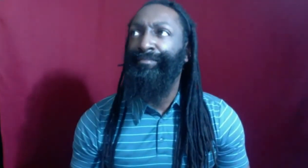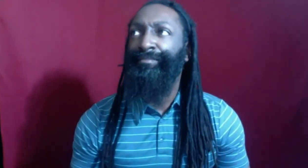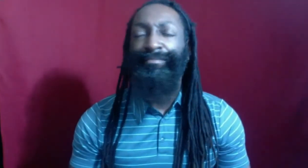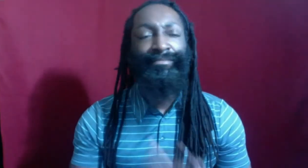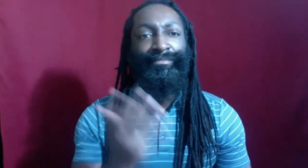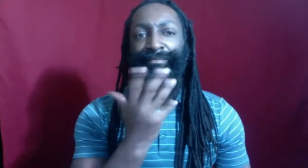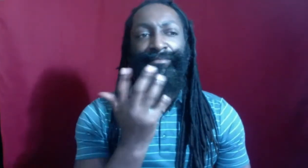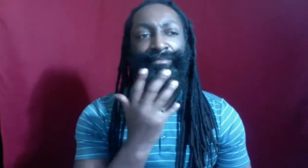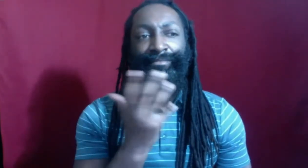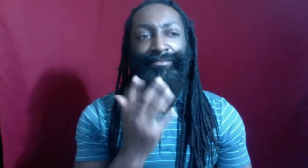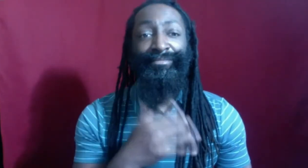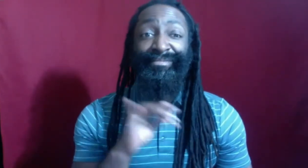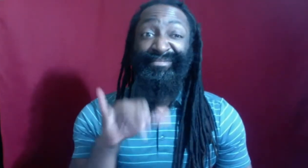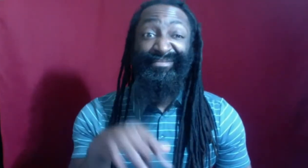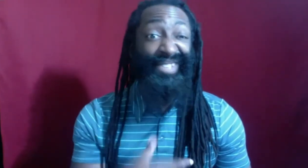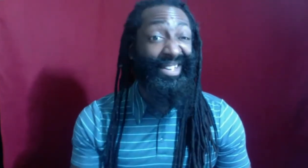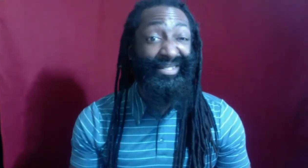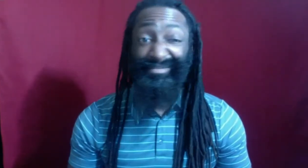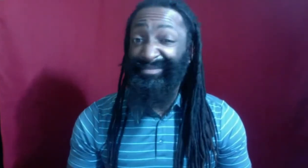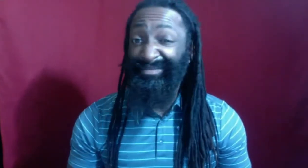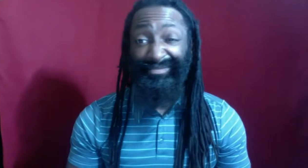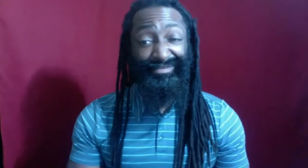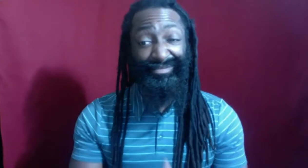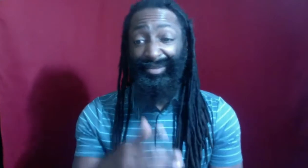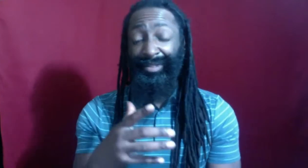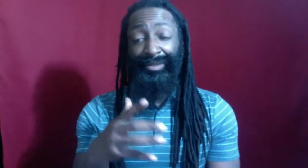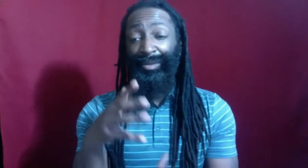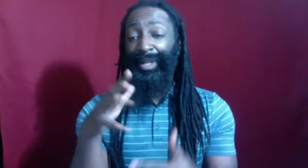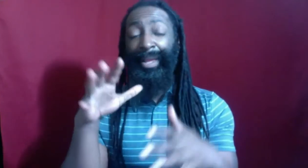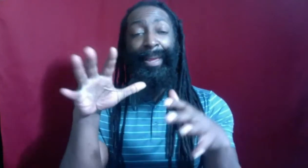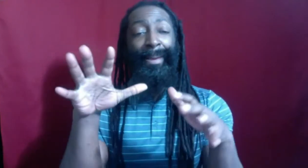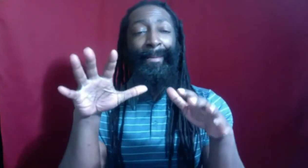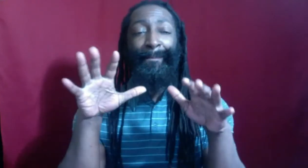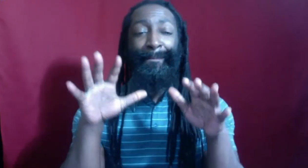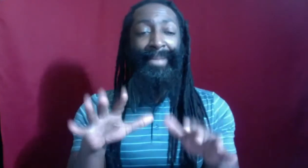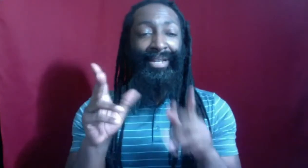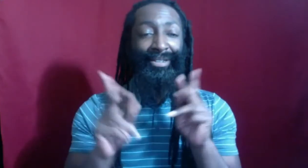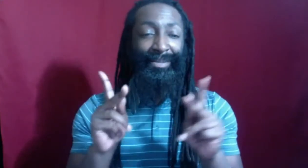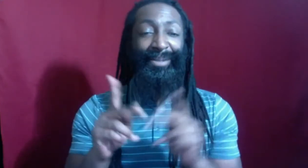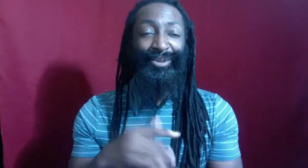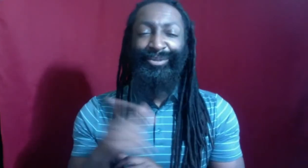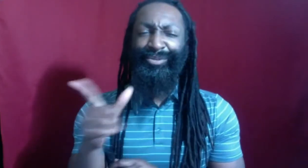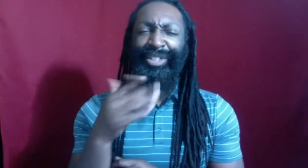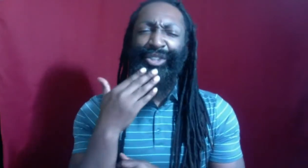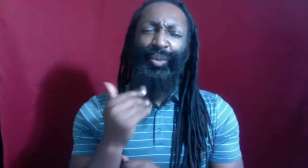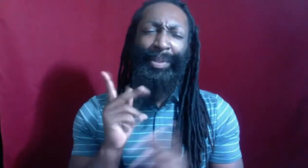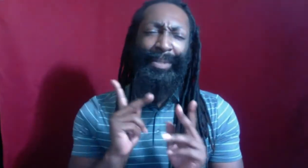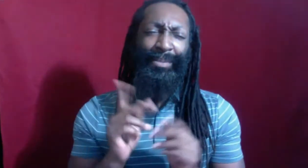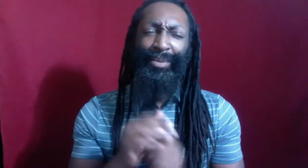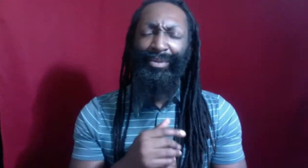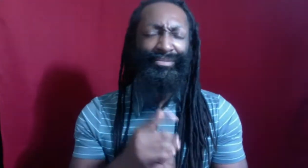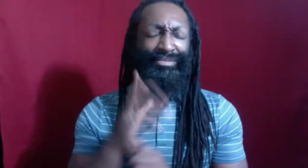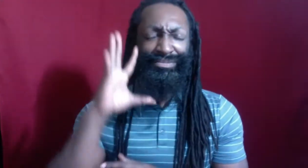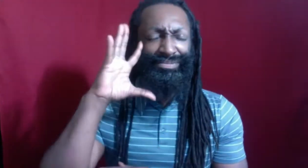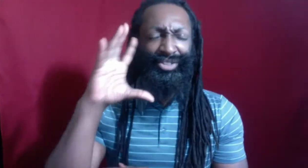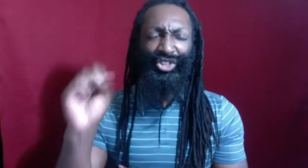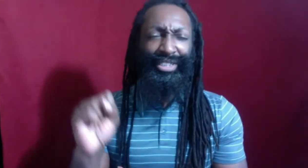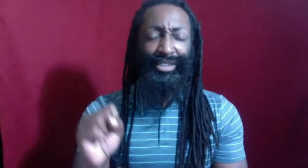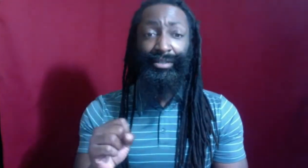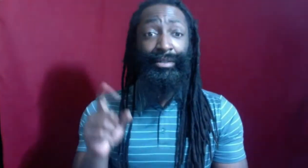Figure out how to move on, move forward. They're amazing people, just